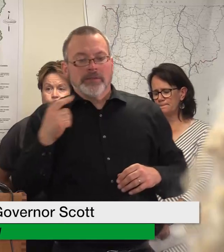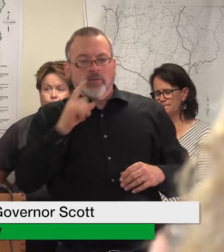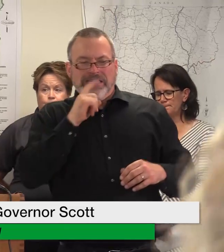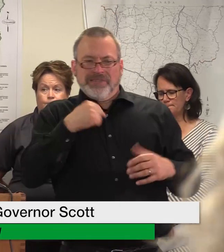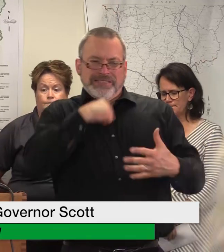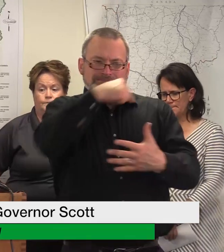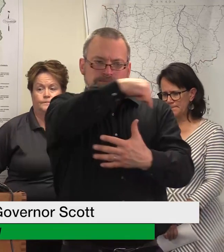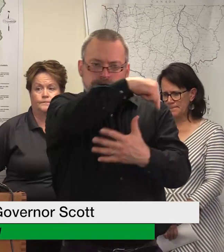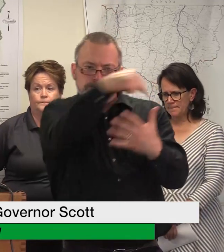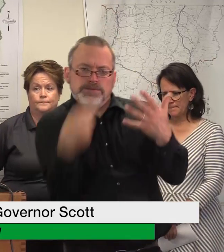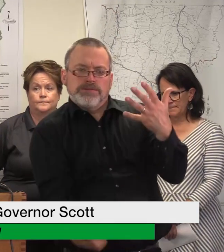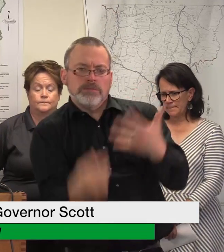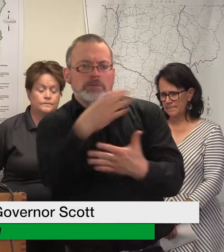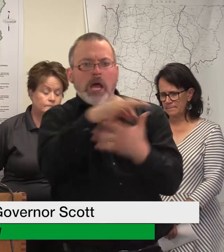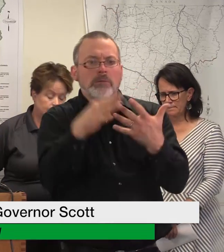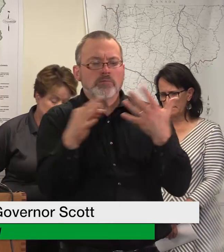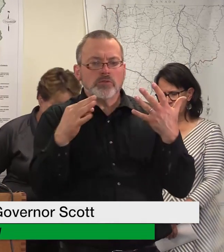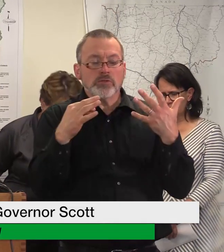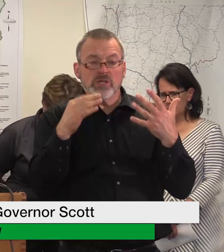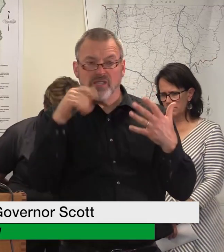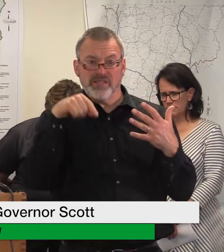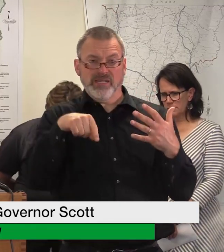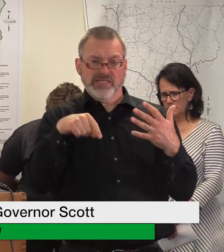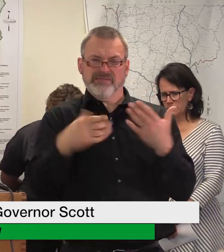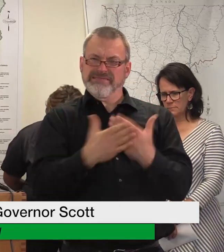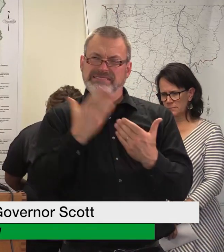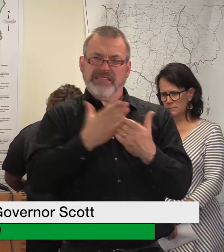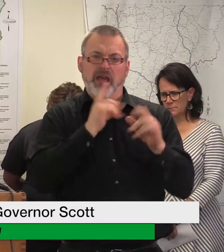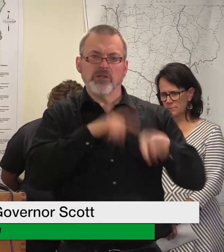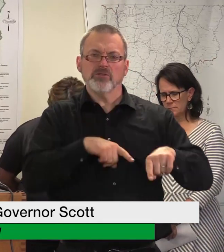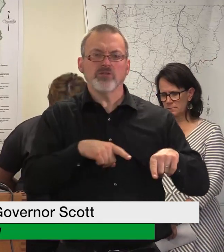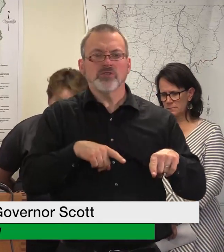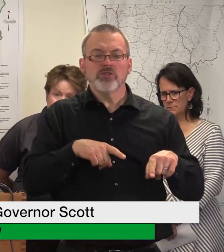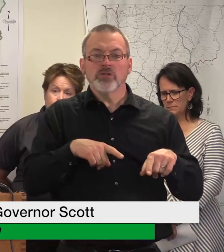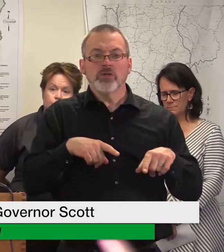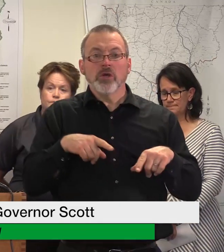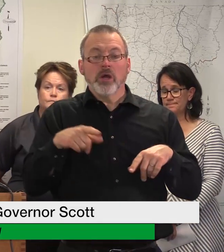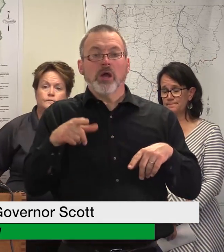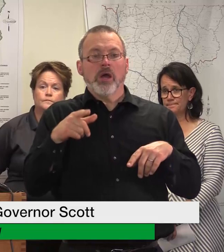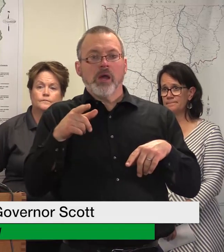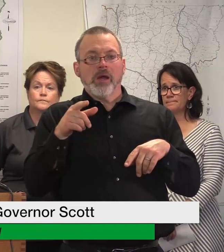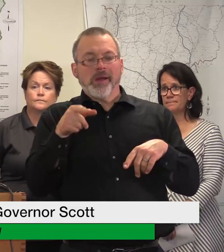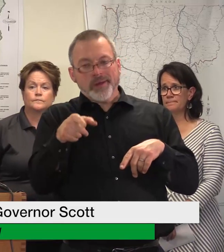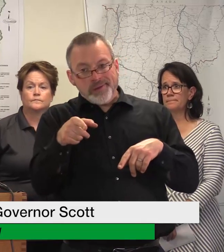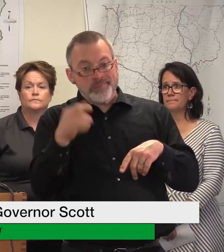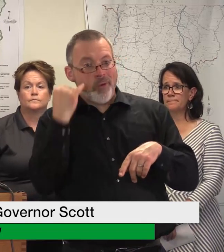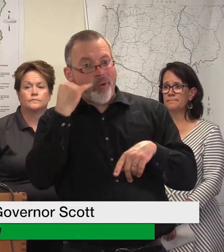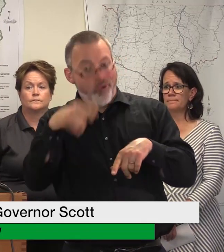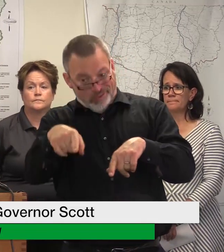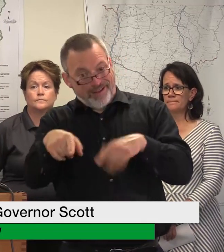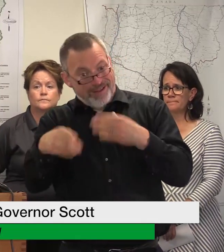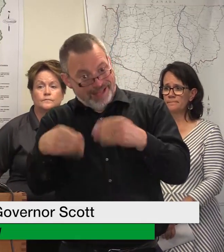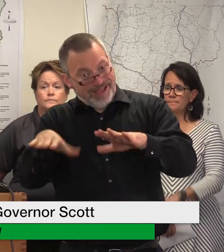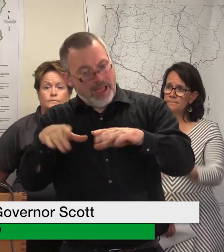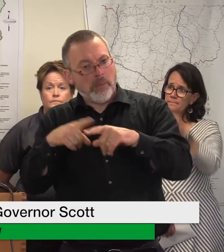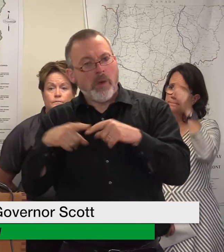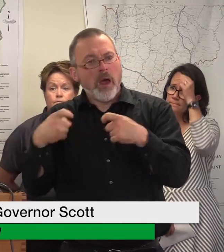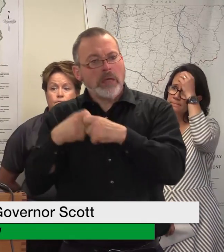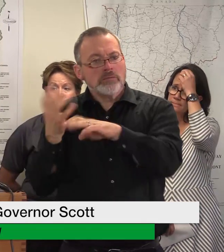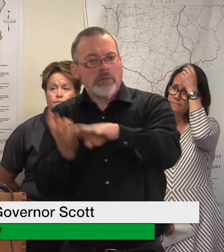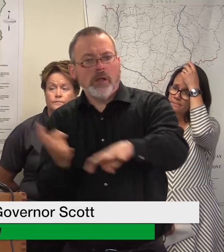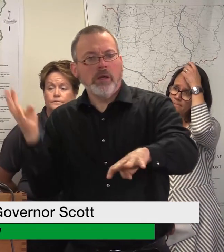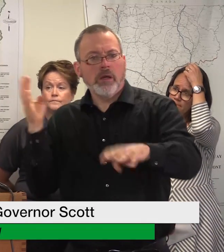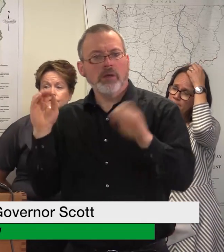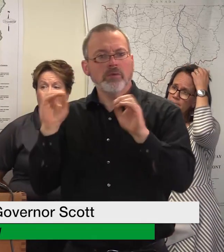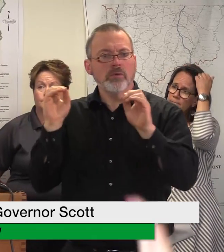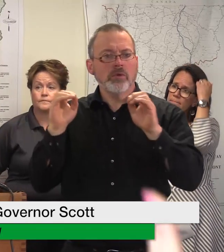that's challenging because if you might have a piece of land, but then you need all the utilities. You need the water and the sewer and the storm and